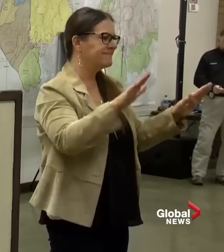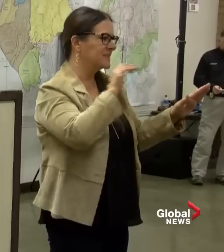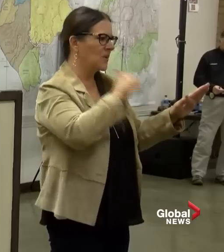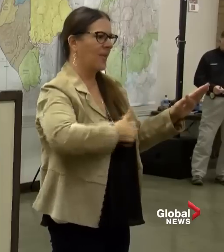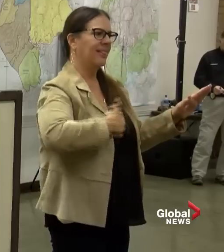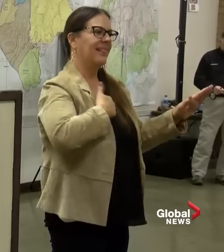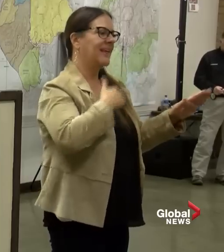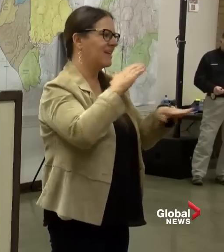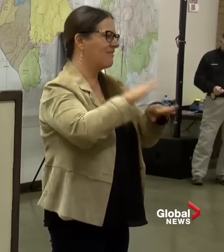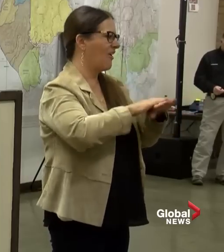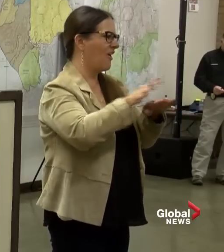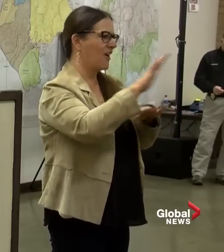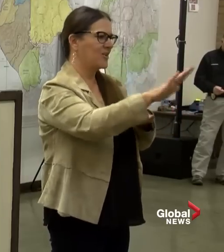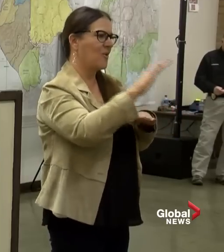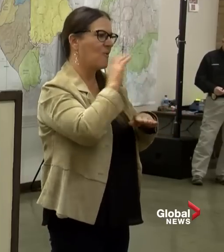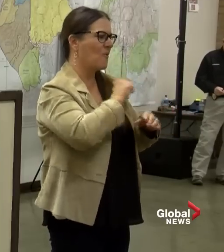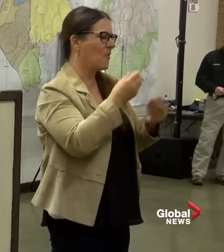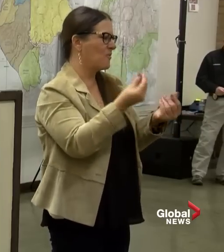on destroyed property.